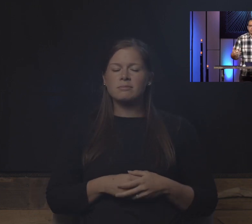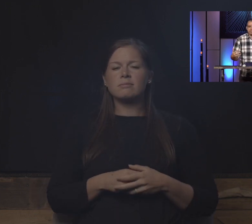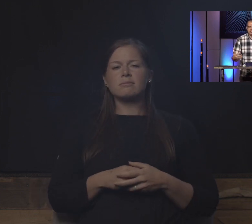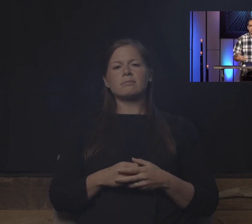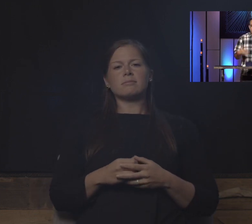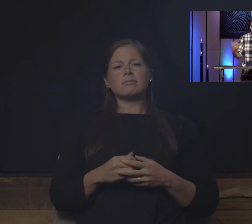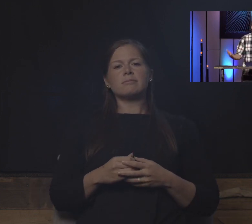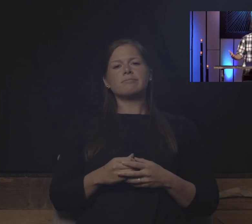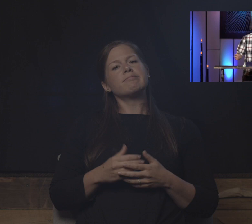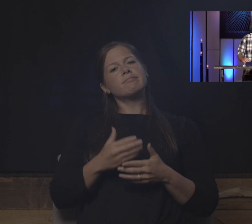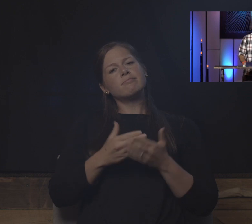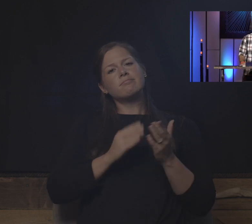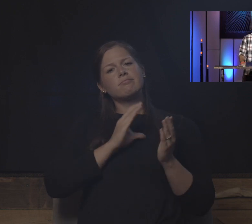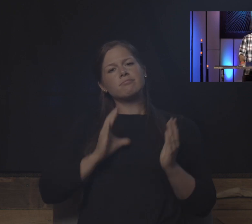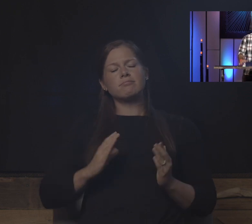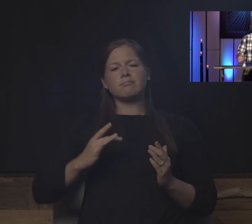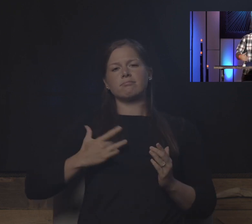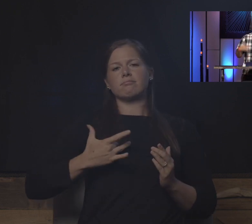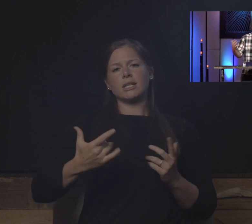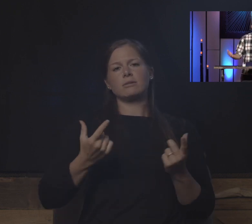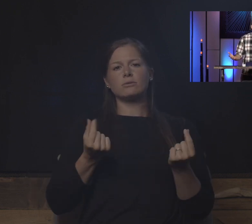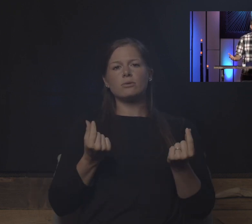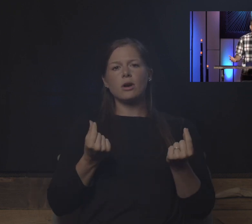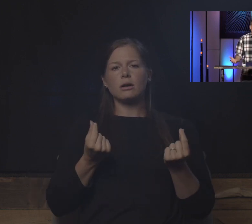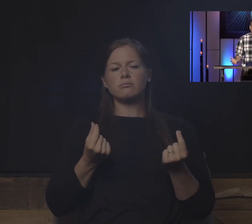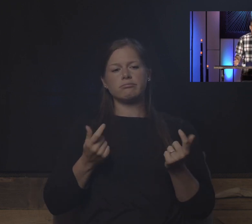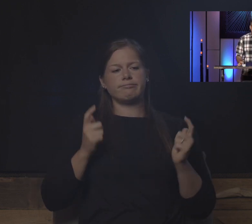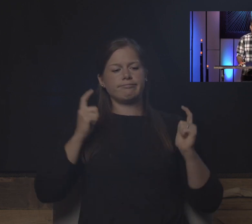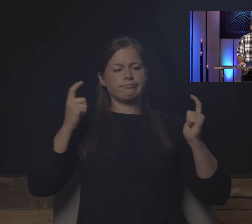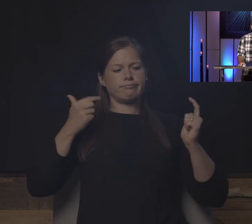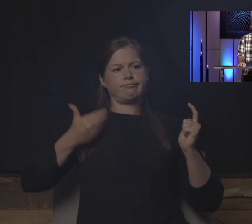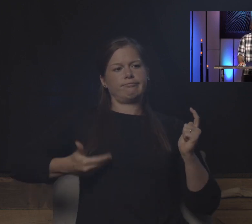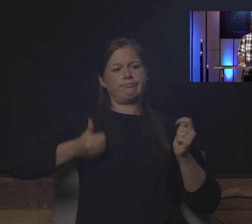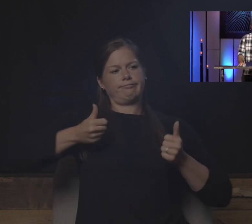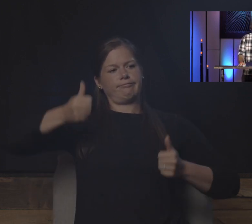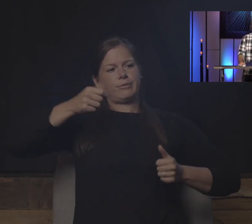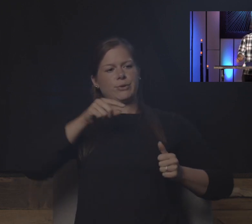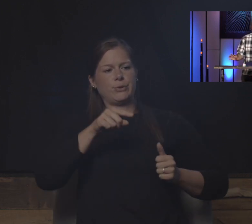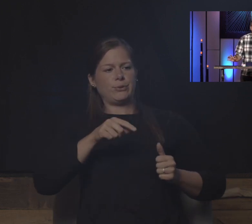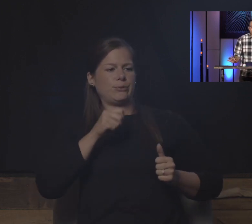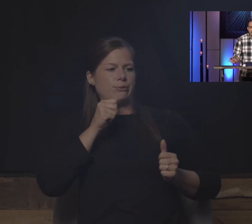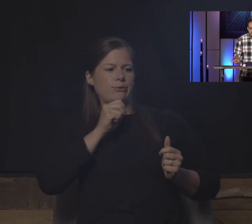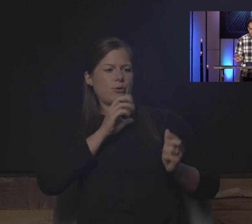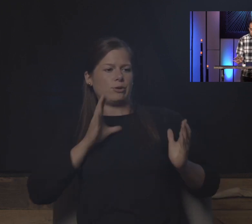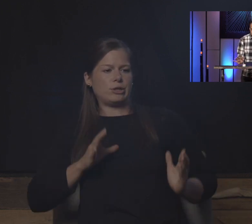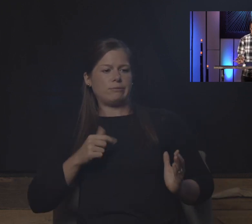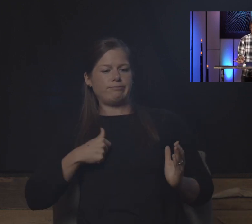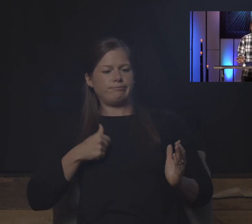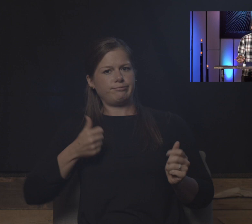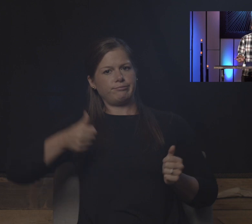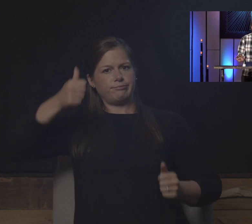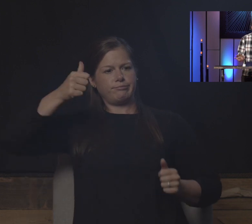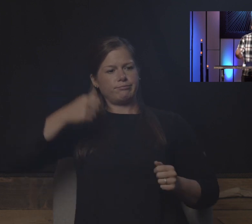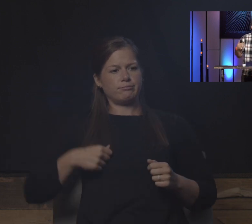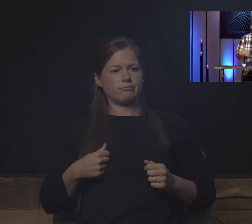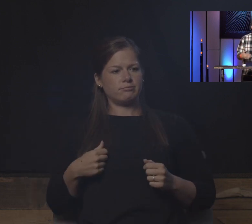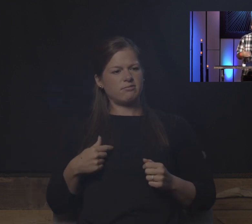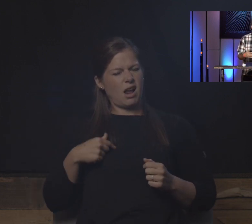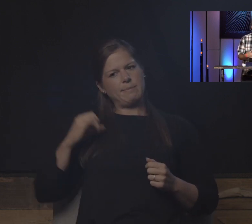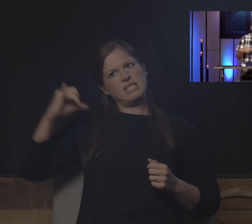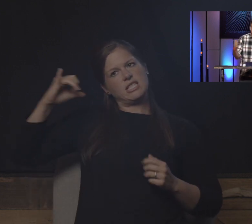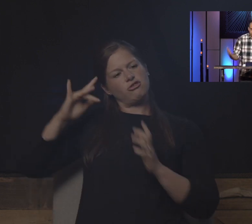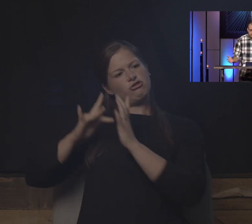like those Christians achieved their salvation, like they're making themselves more like Jesus. Even though being like Jesus would